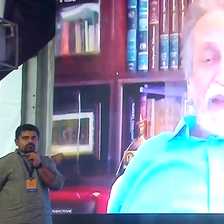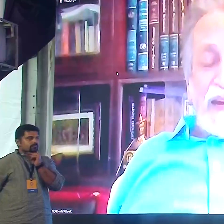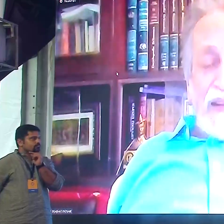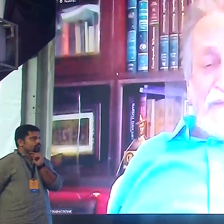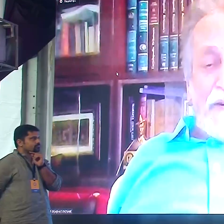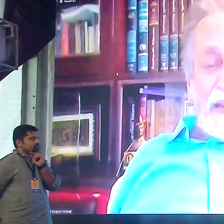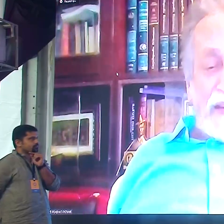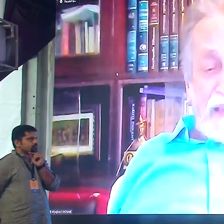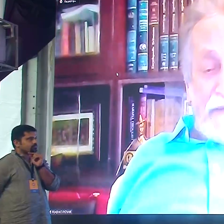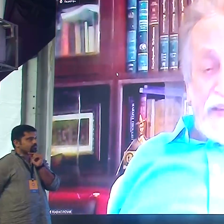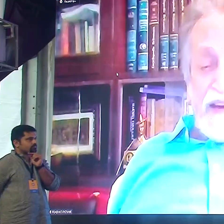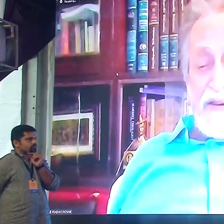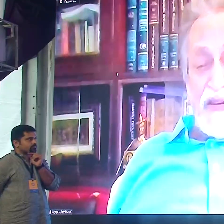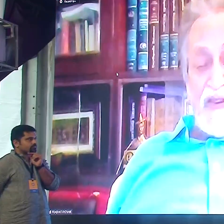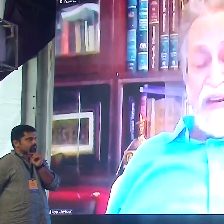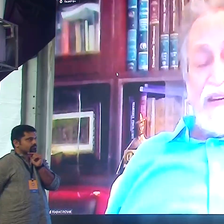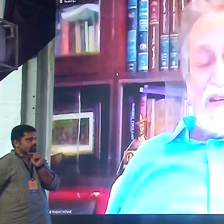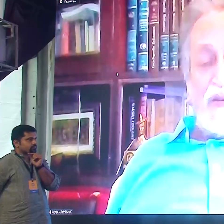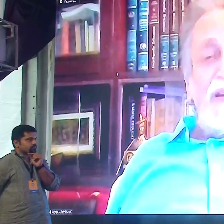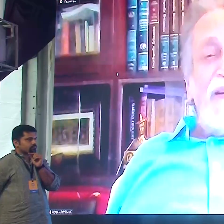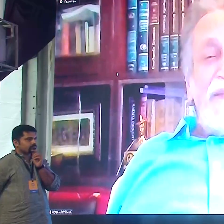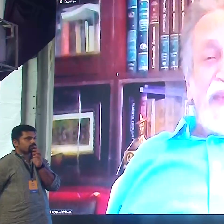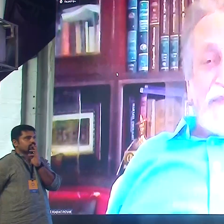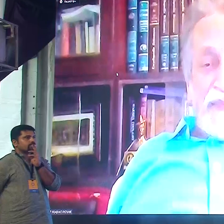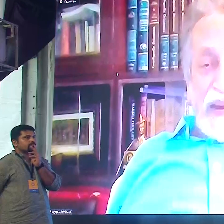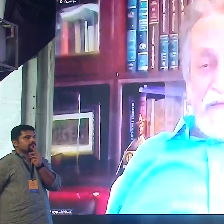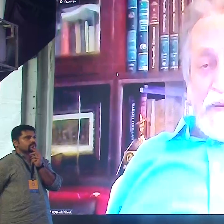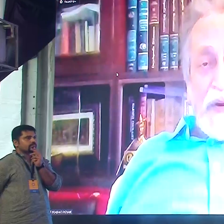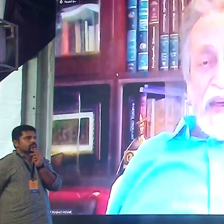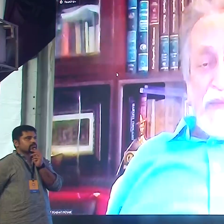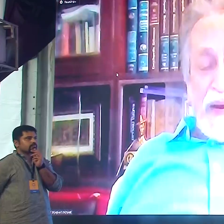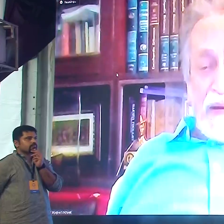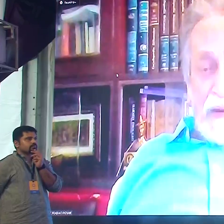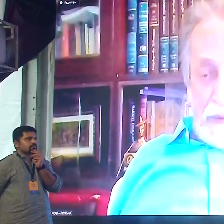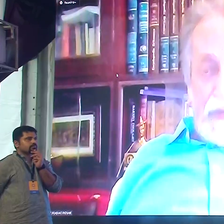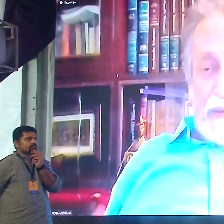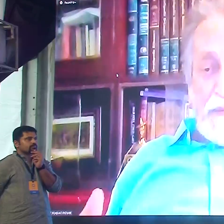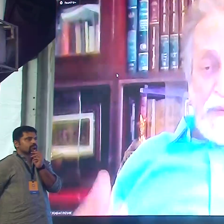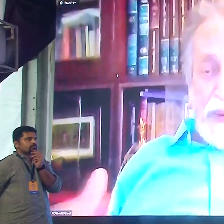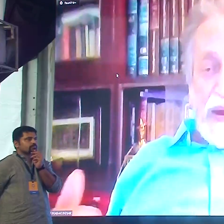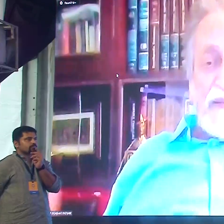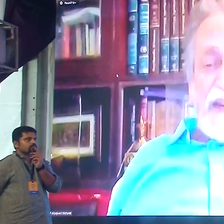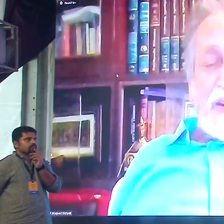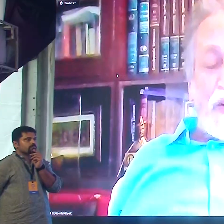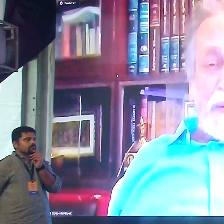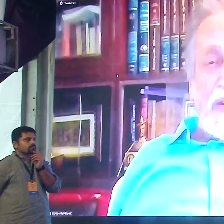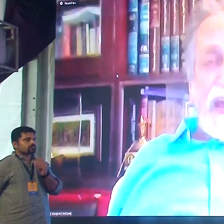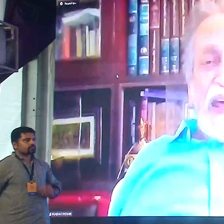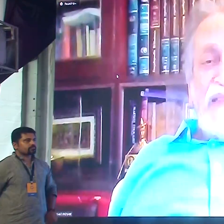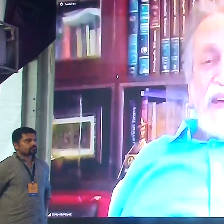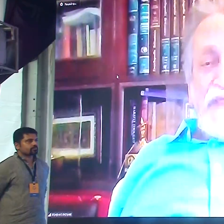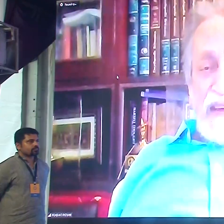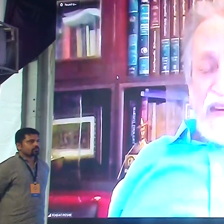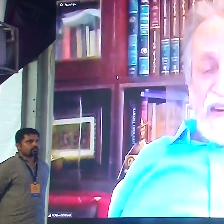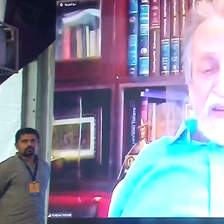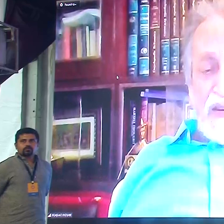know, that for instance the fiscal constraint and so on, that everybody has been, people have generally talked about. These